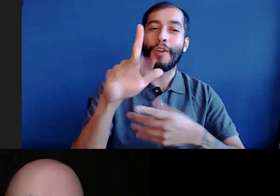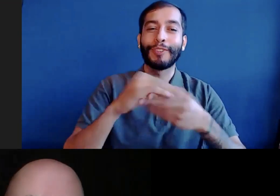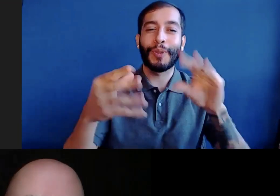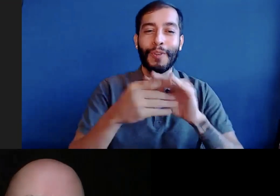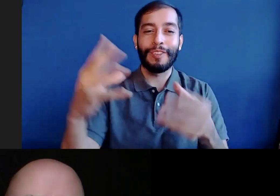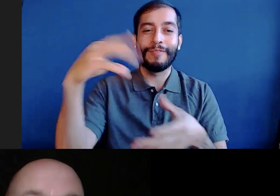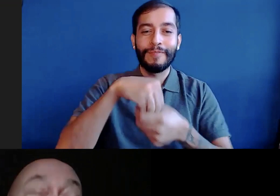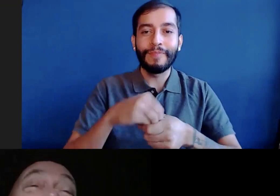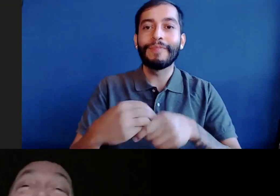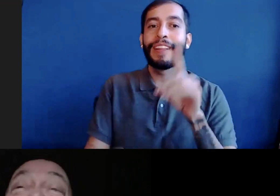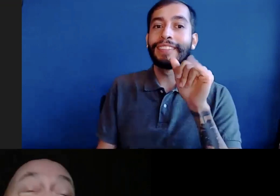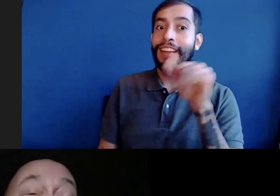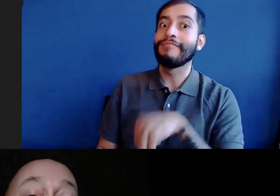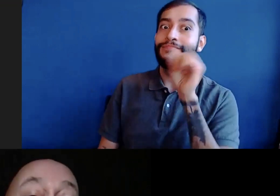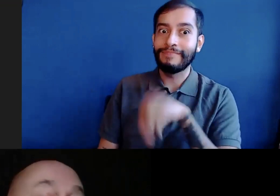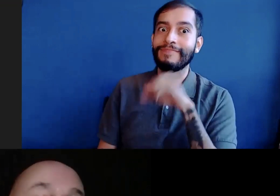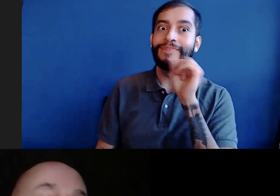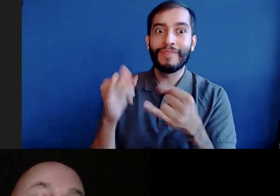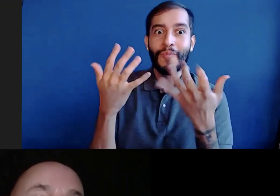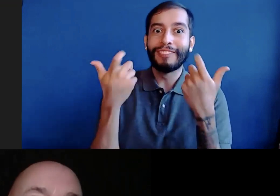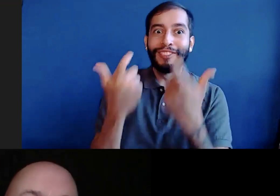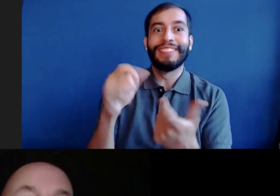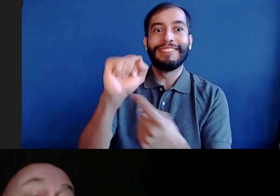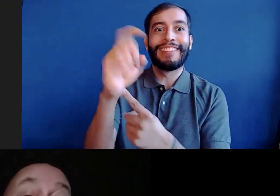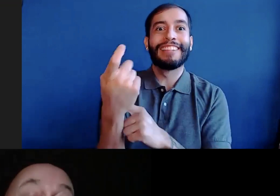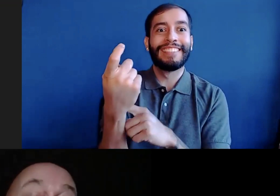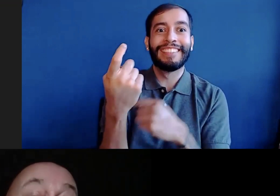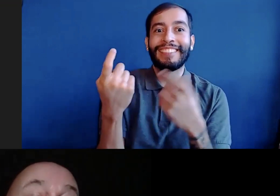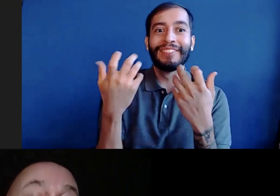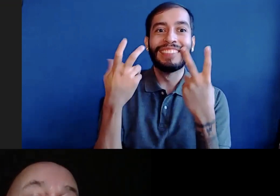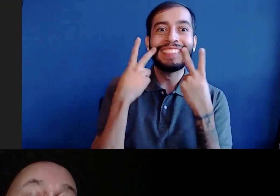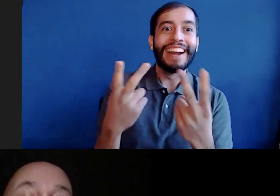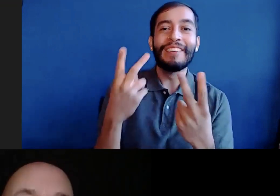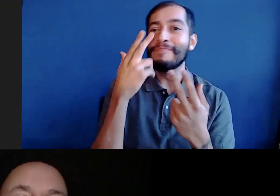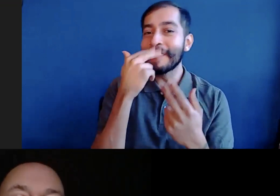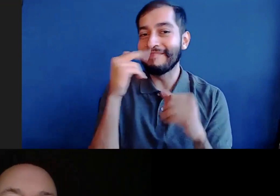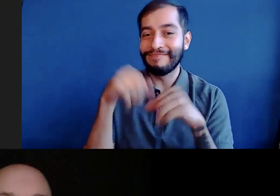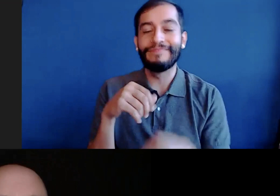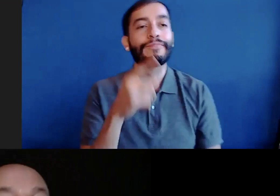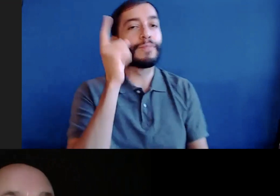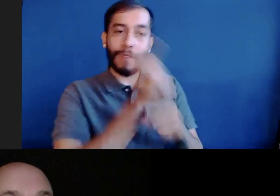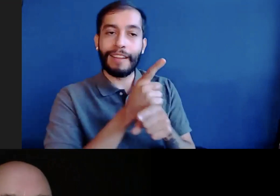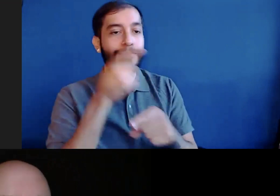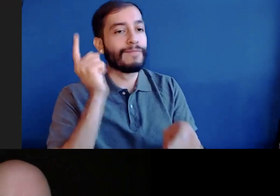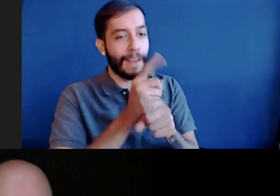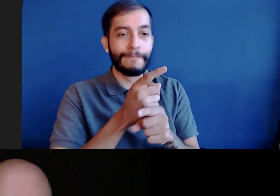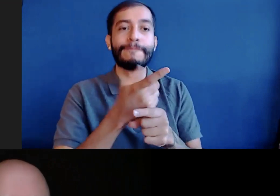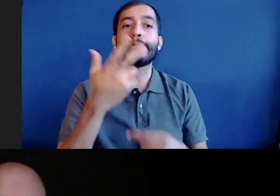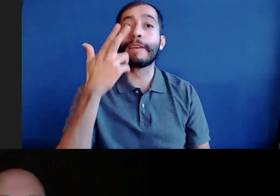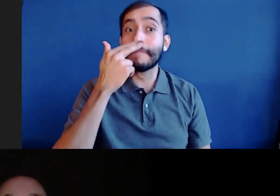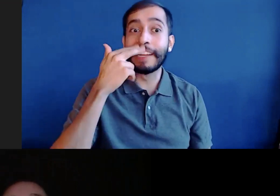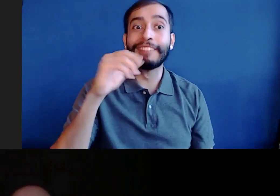watch comedies. So everyone's funny and sex, don't they? Really, and if you can get funny sex as well, it's even better. And this was very